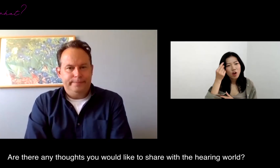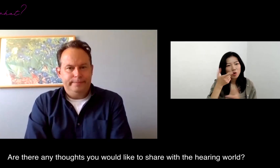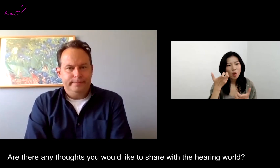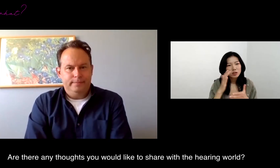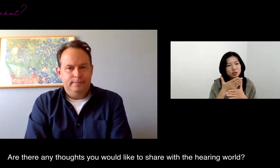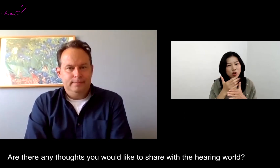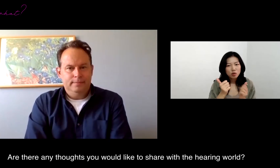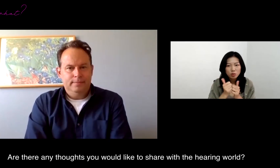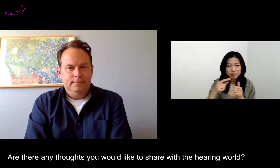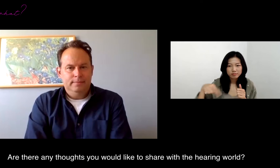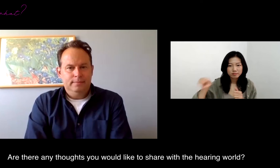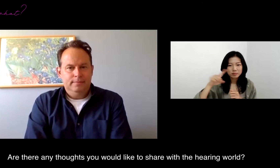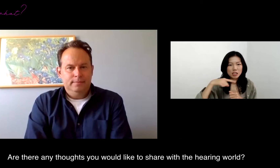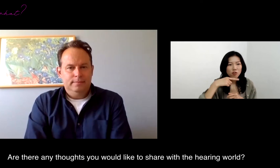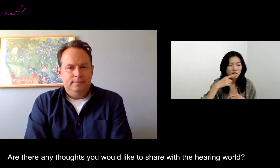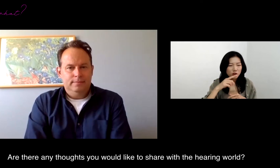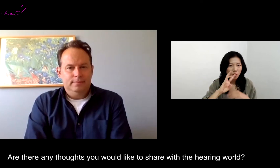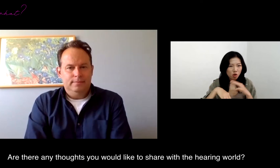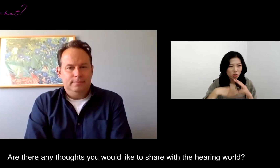Are there any thoughts you would like to share with the hearing world?